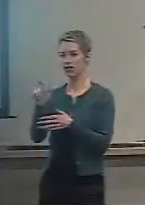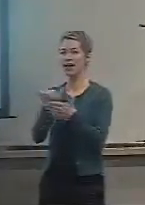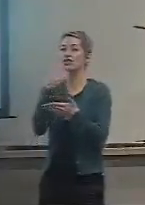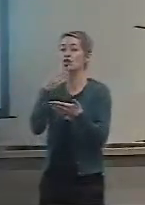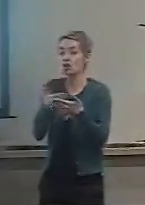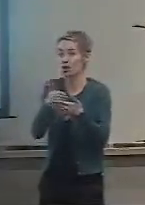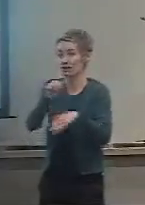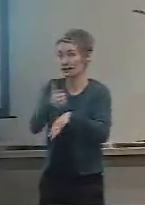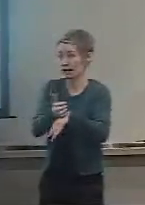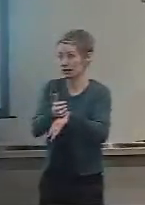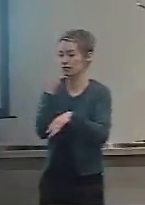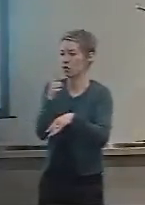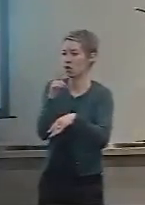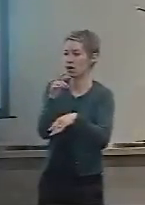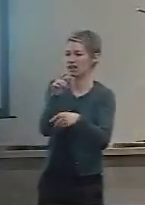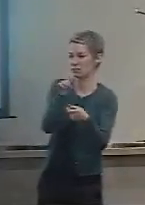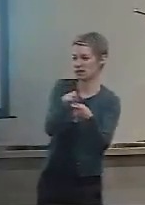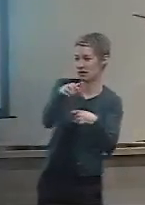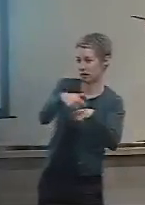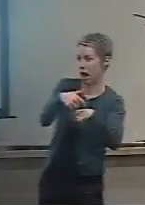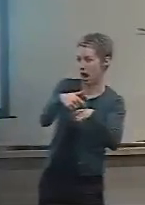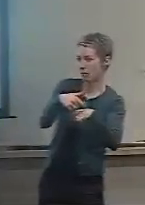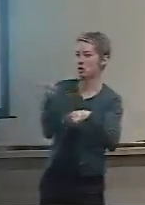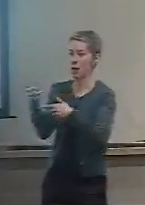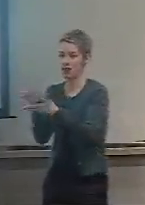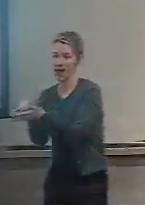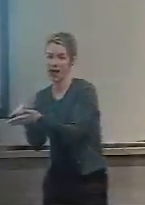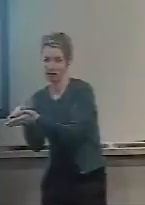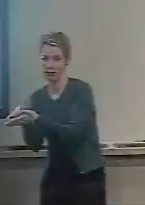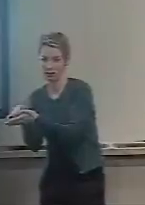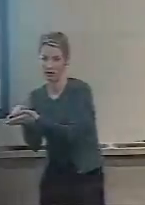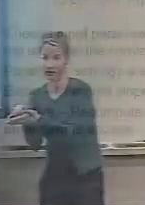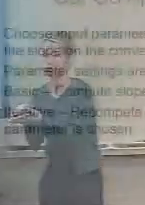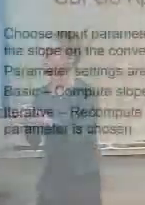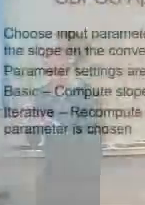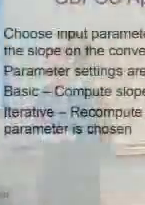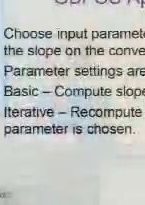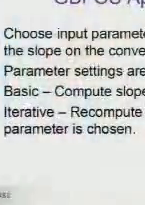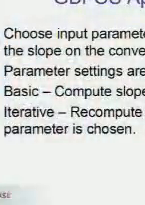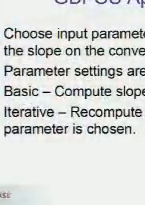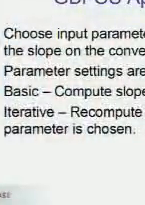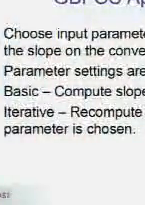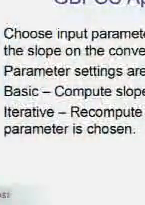For a particular time, you want one of those. You pick the one on the convex hull.